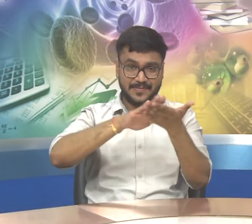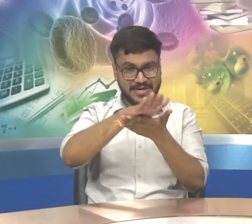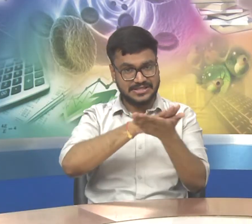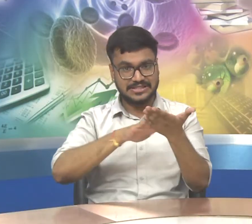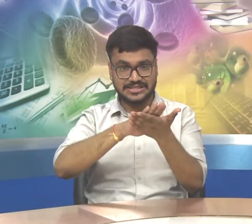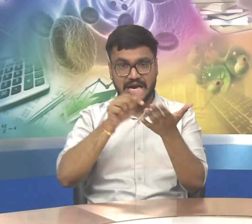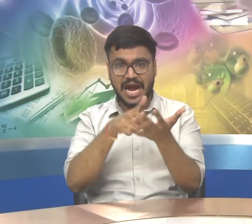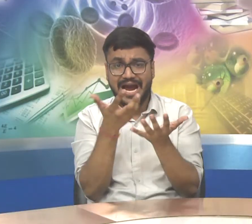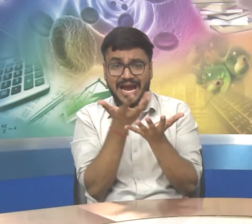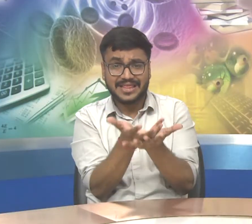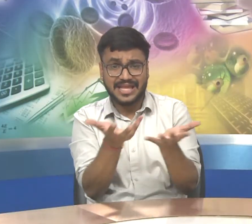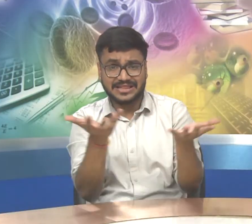First is element.